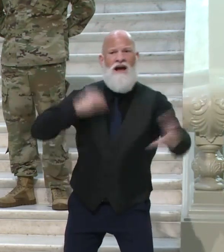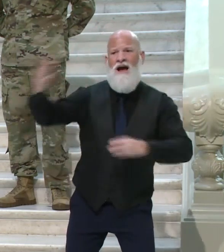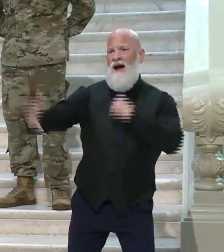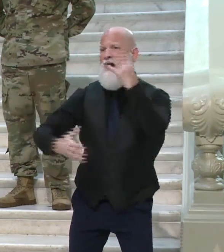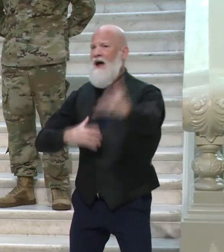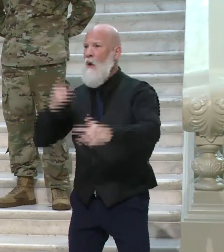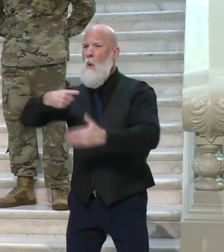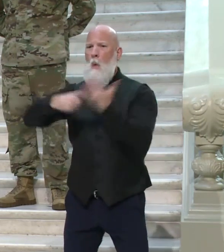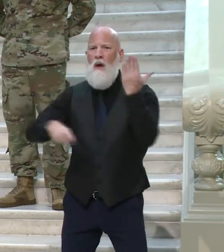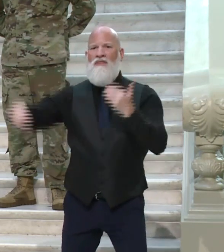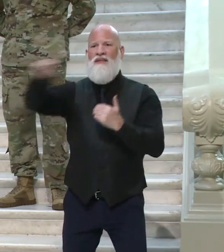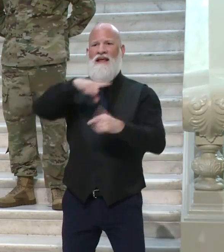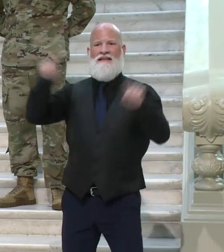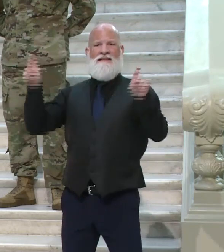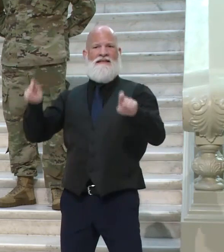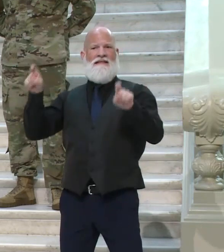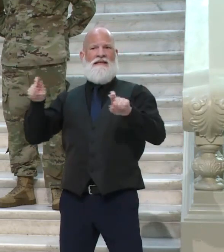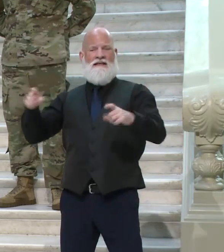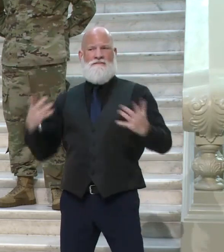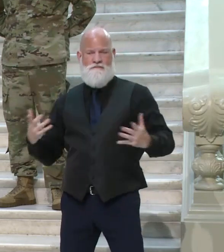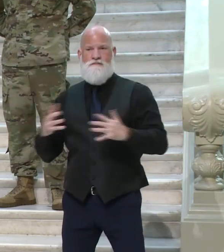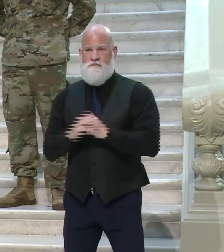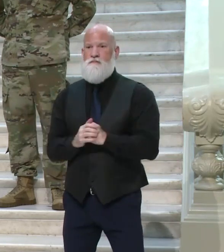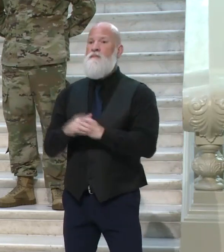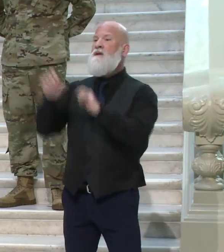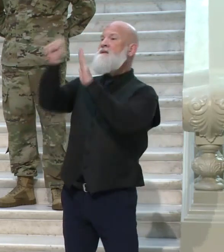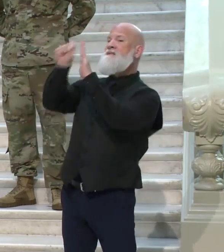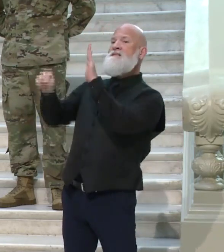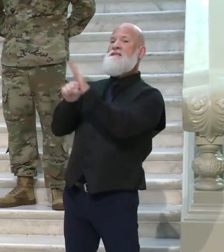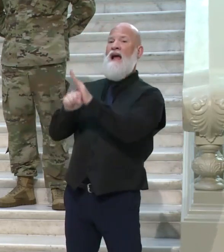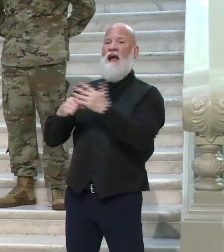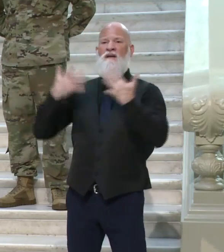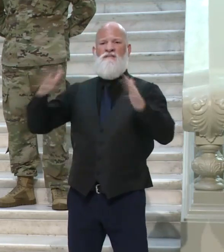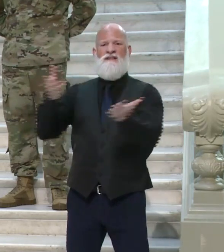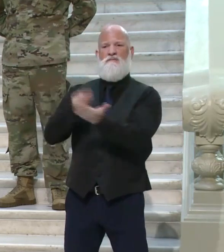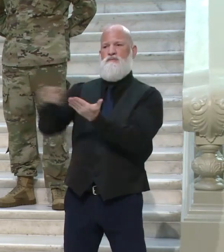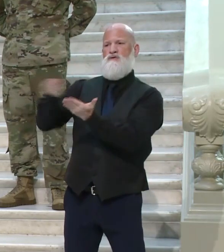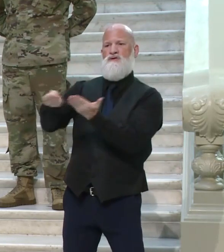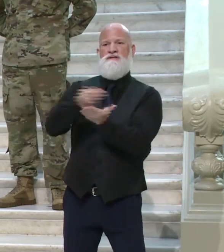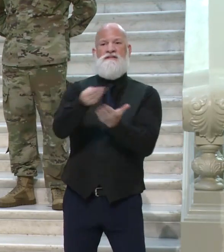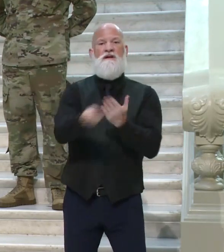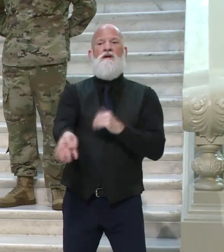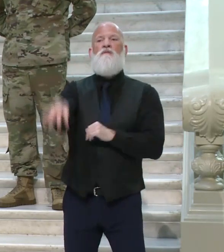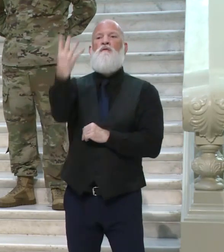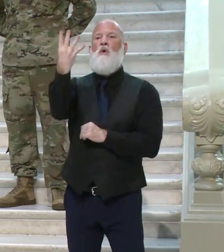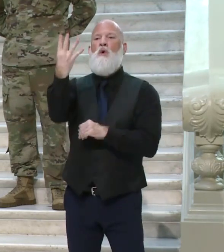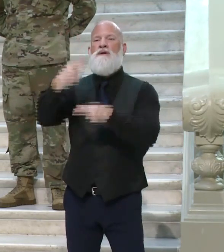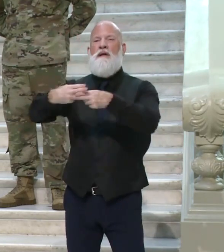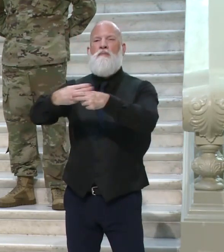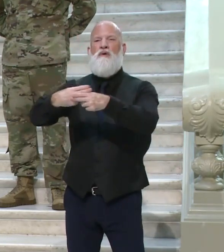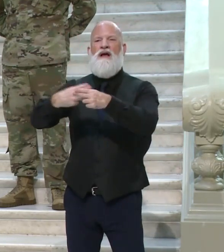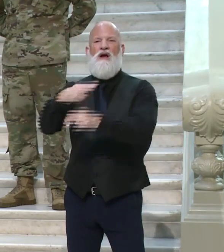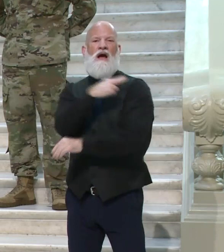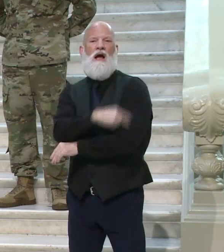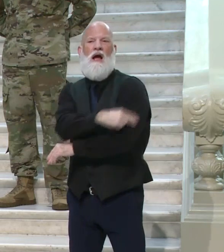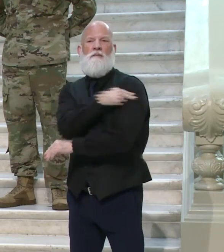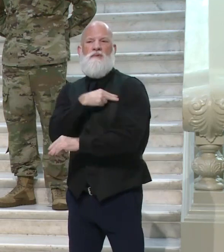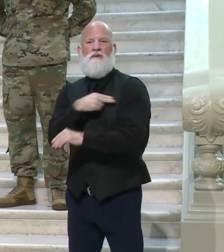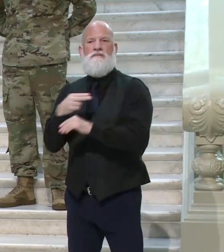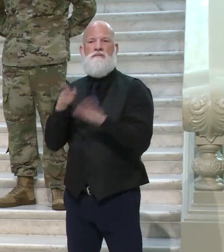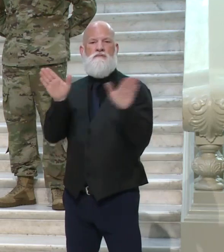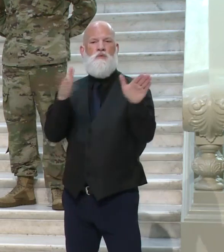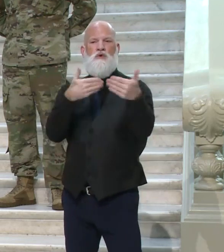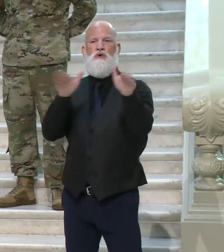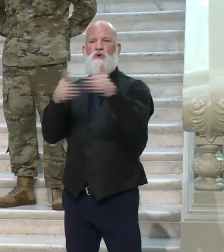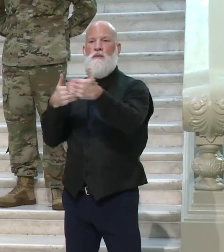the state purchased 4 temporary hospital units to deploy to Albany, Rome, Macon, and Gainesville. By